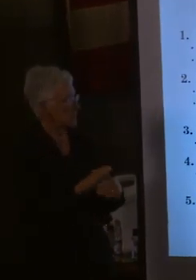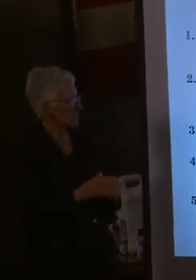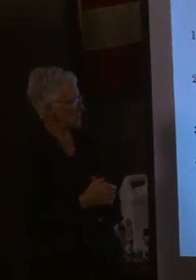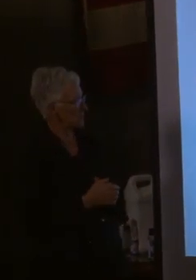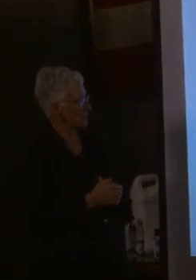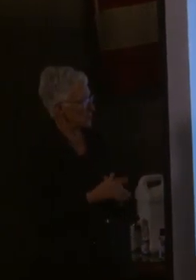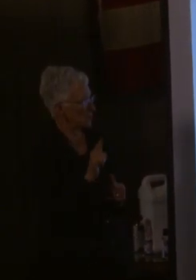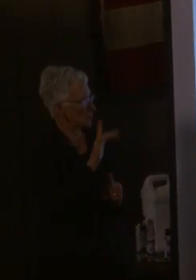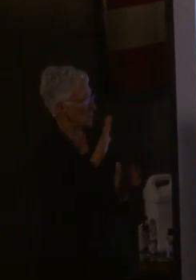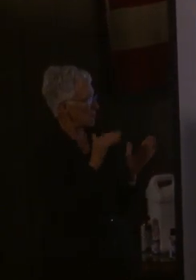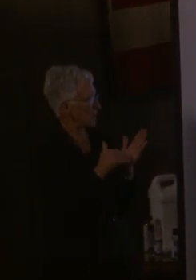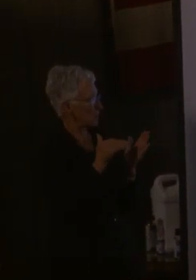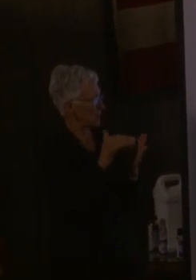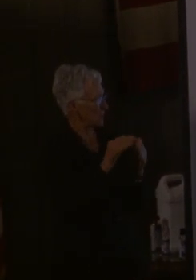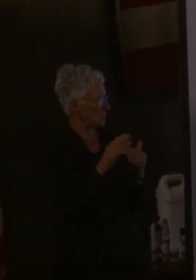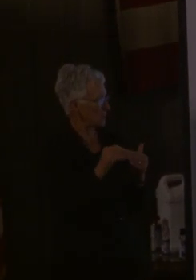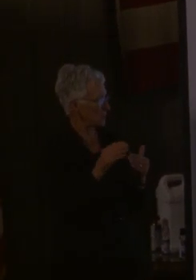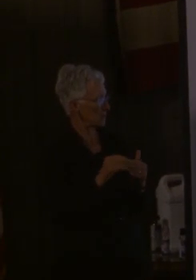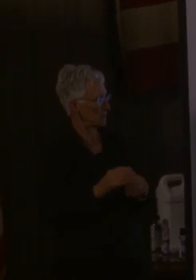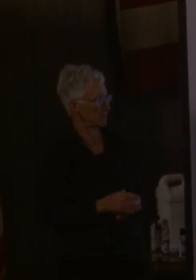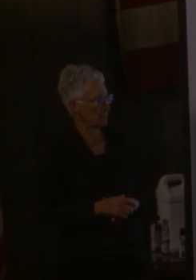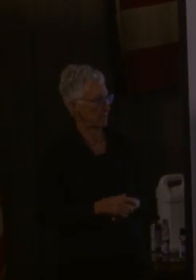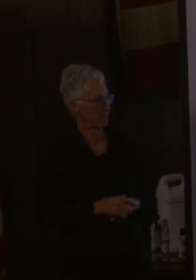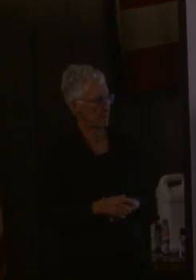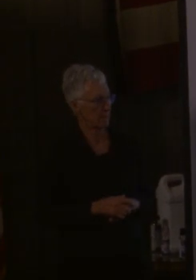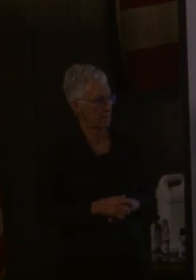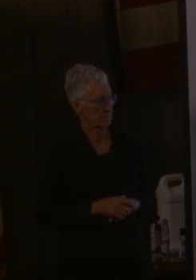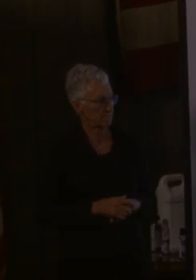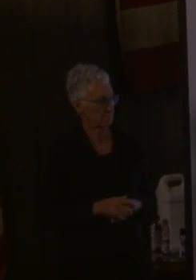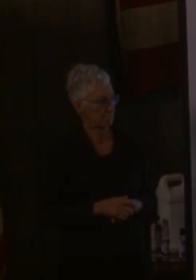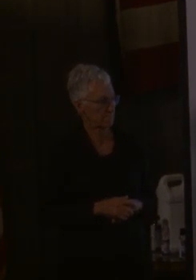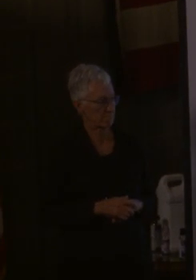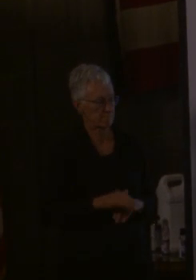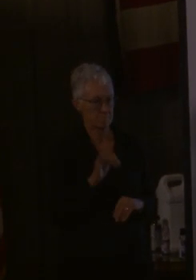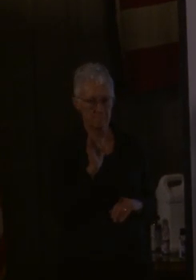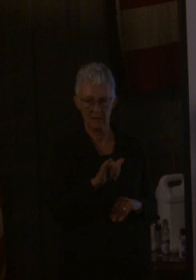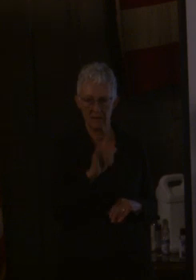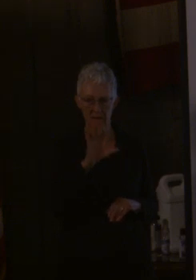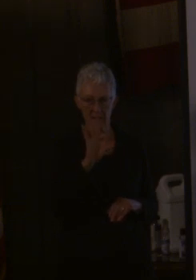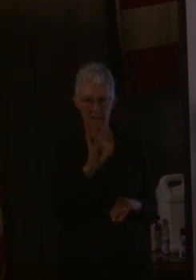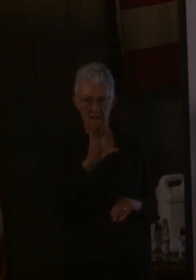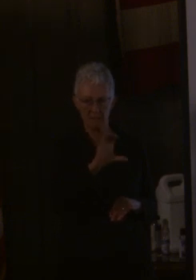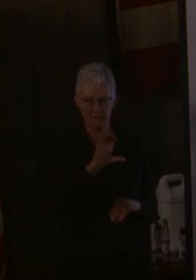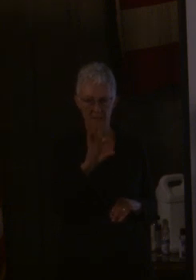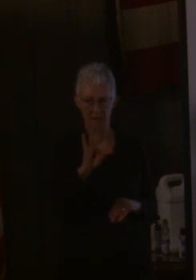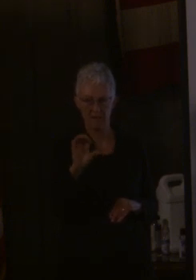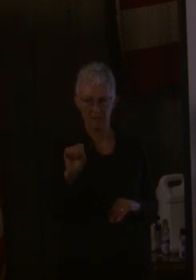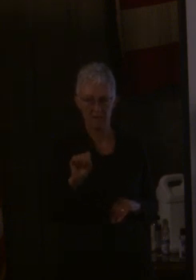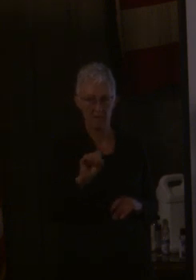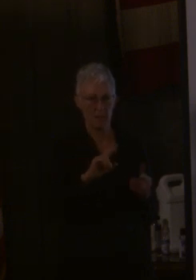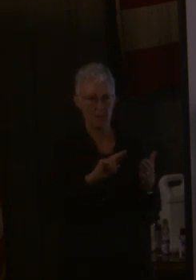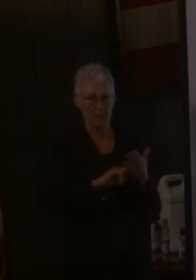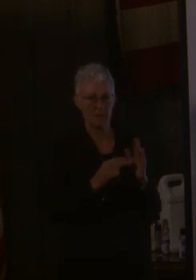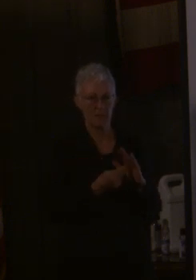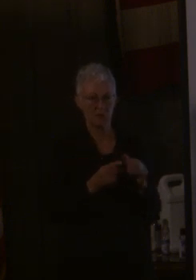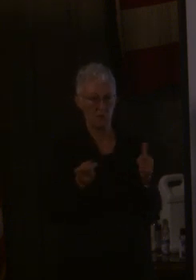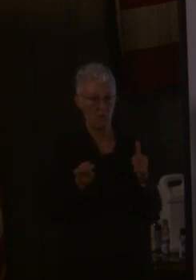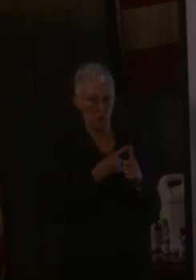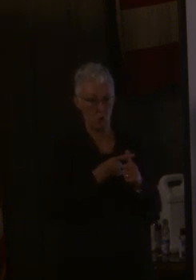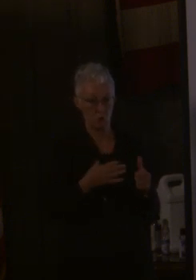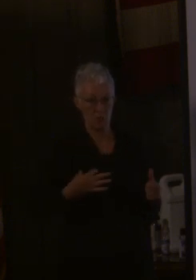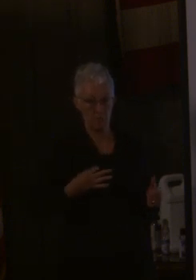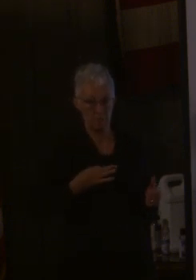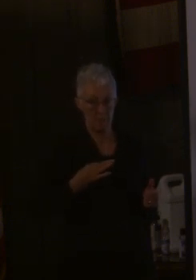last time, $25 million. And that FCFS means first come, first serve.